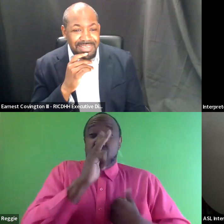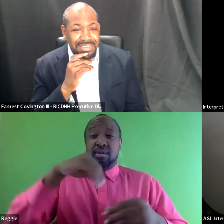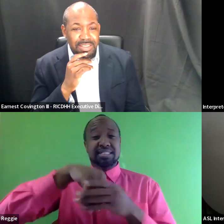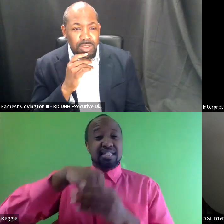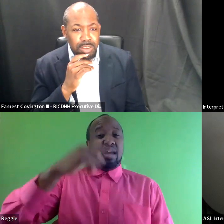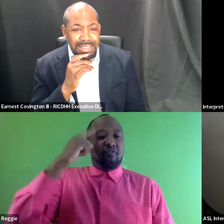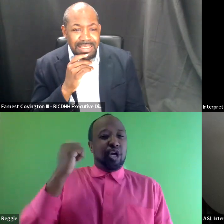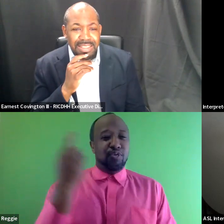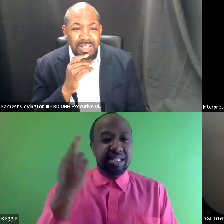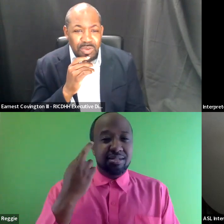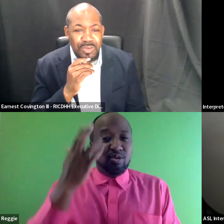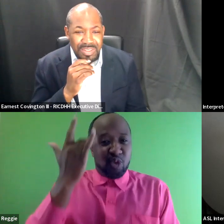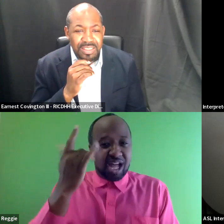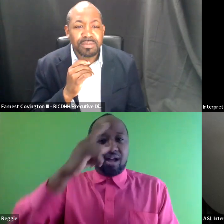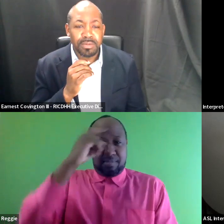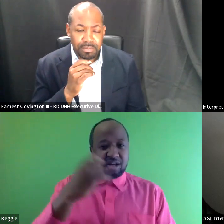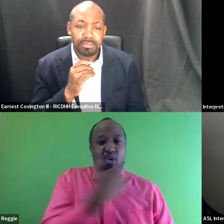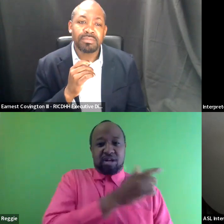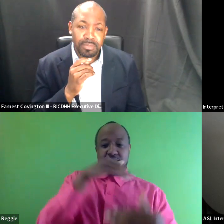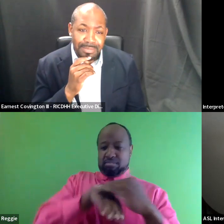And then